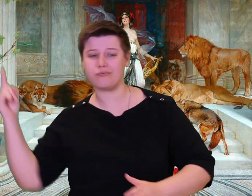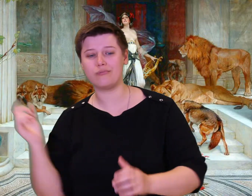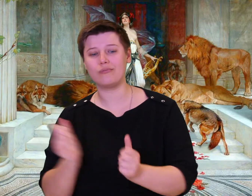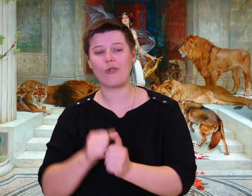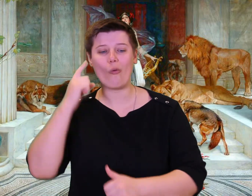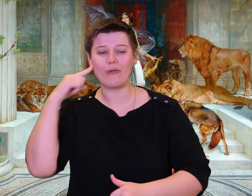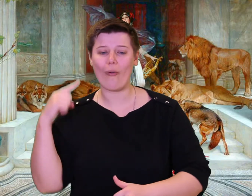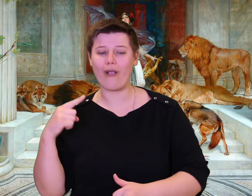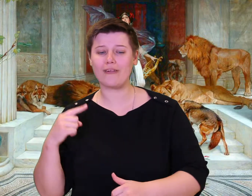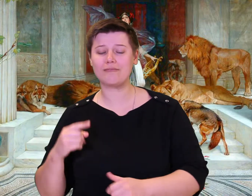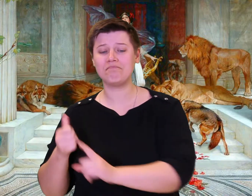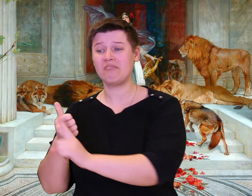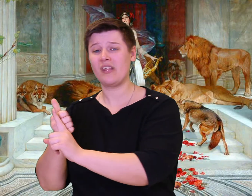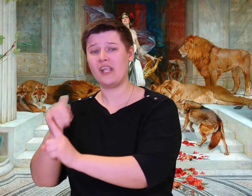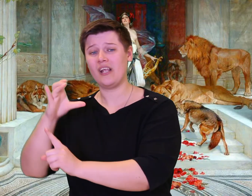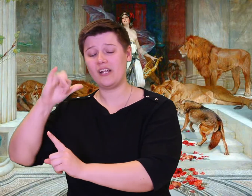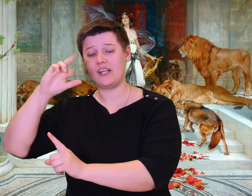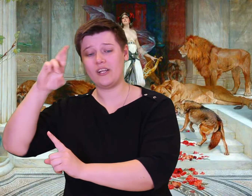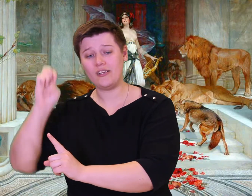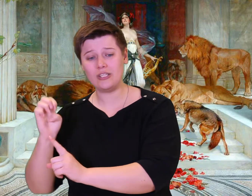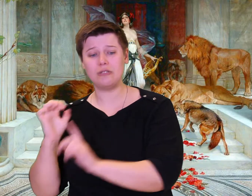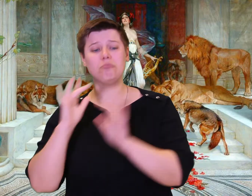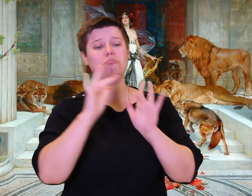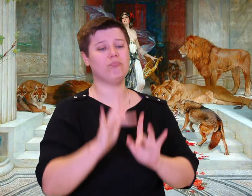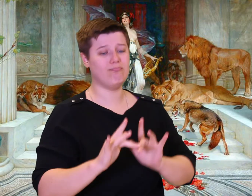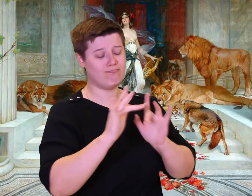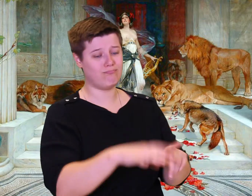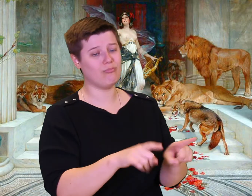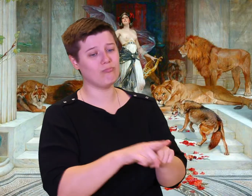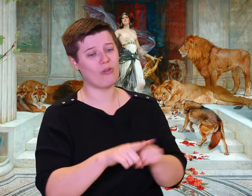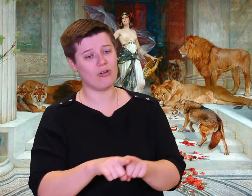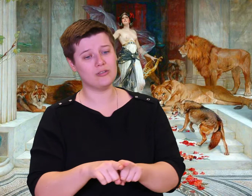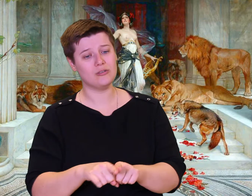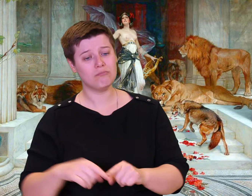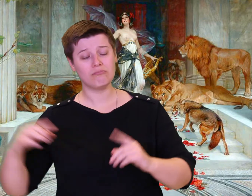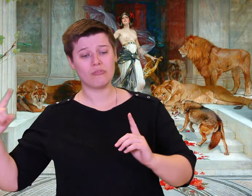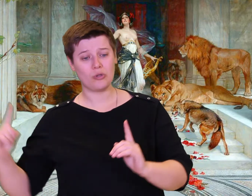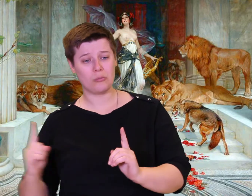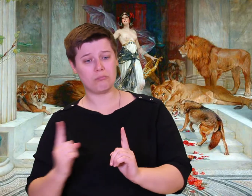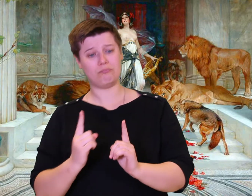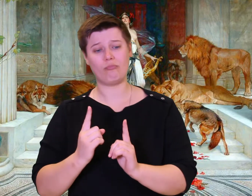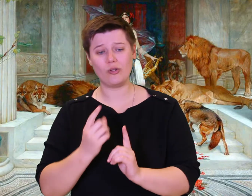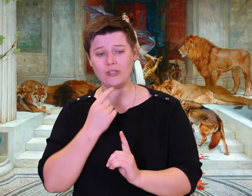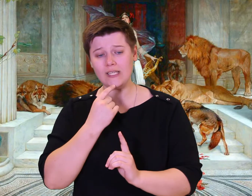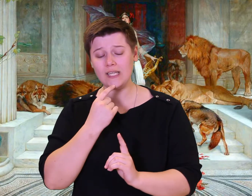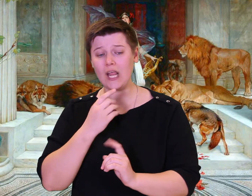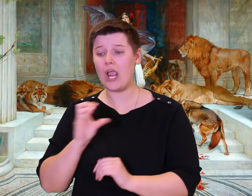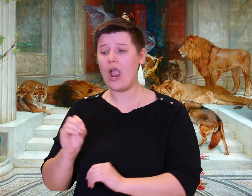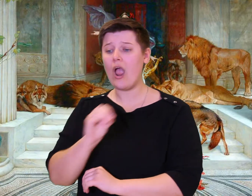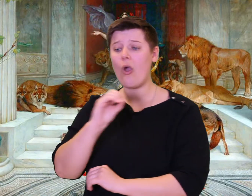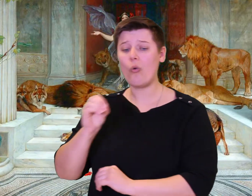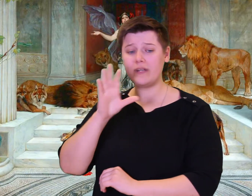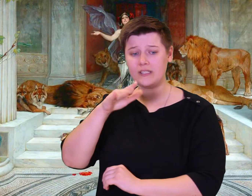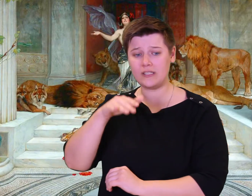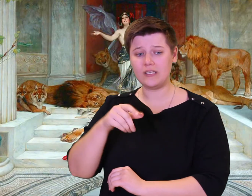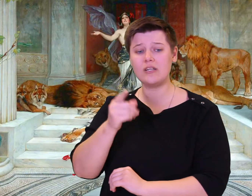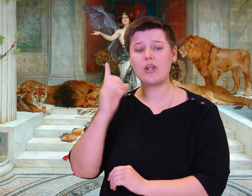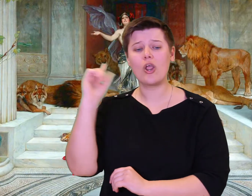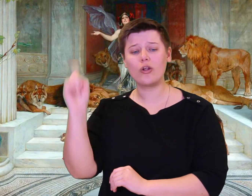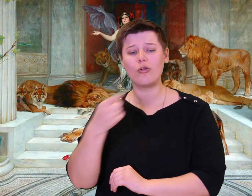So the house rang loud with noise, and even she herself pitied them. She came near to me and said,